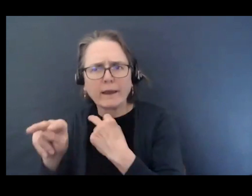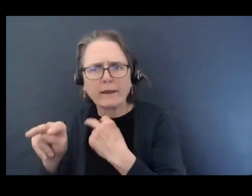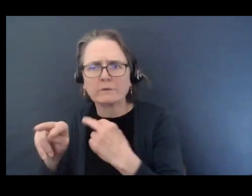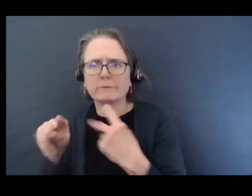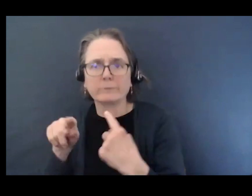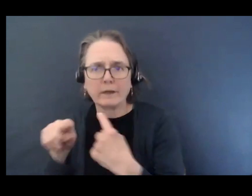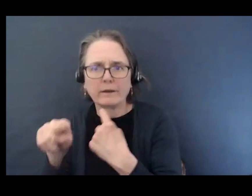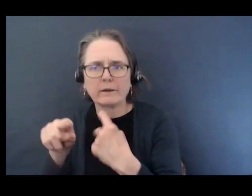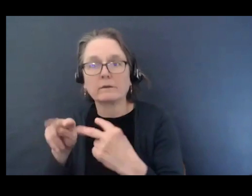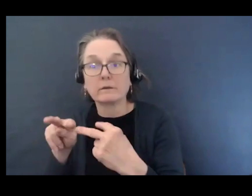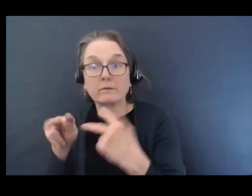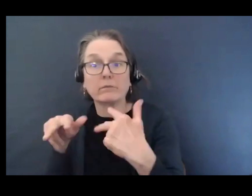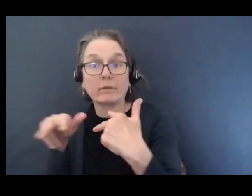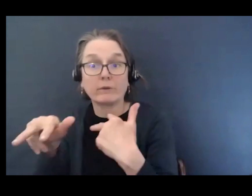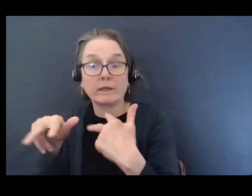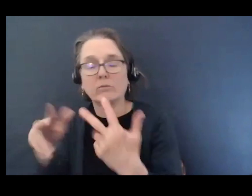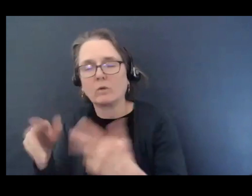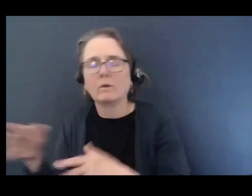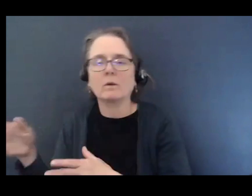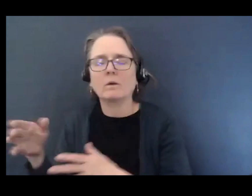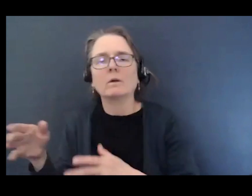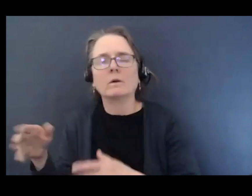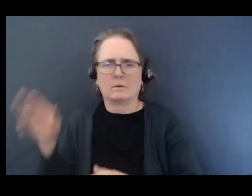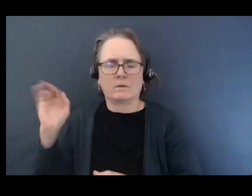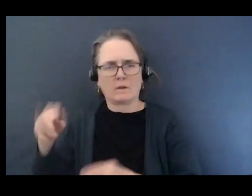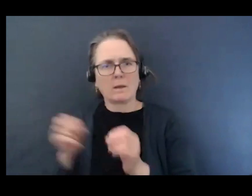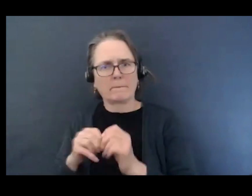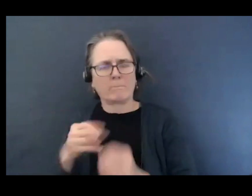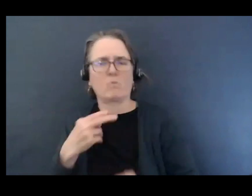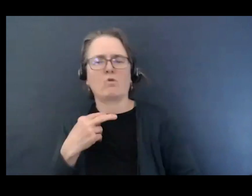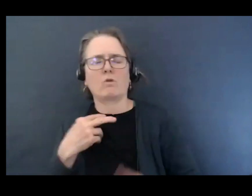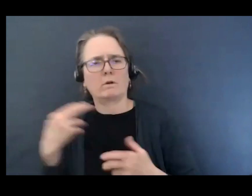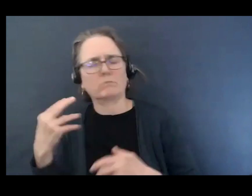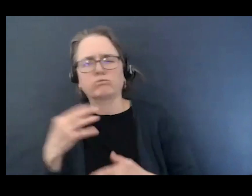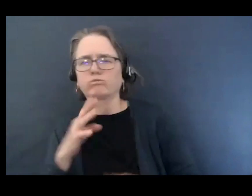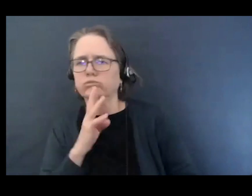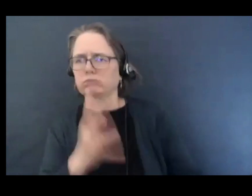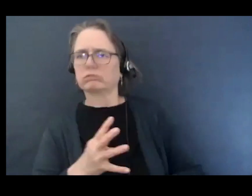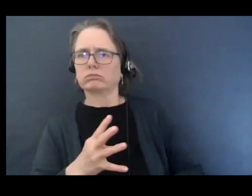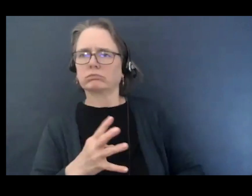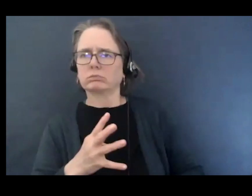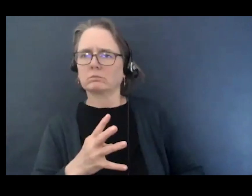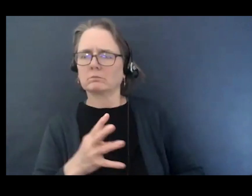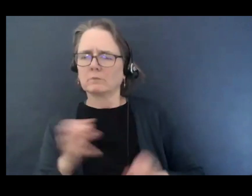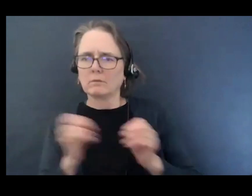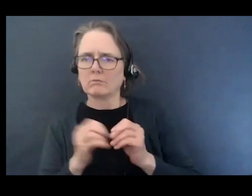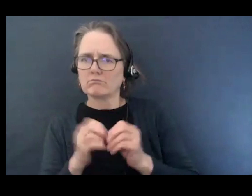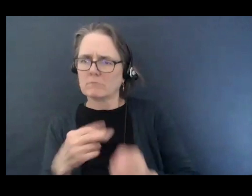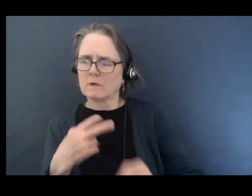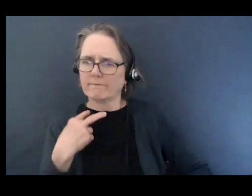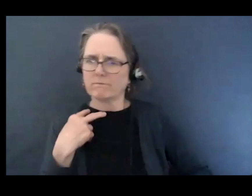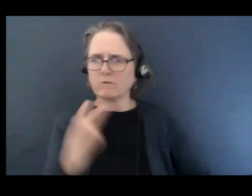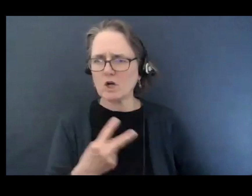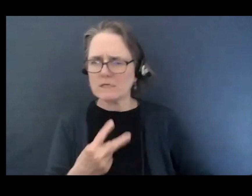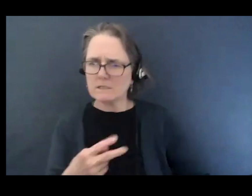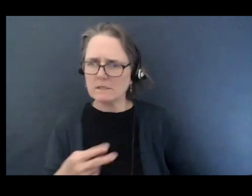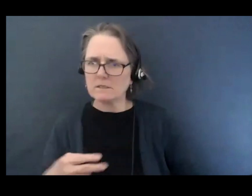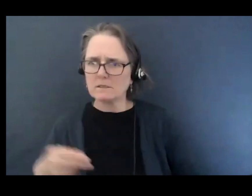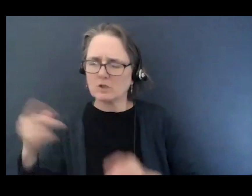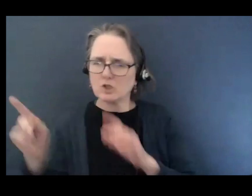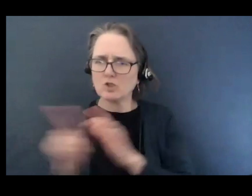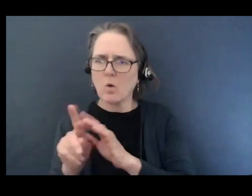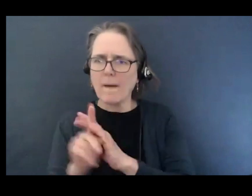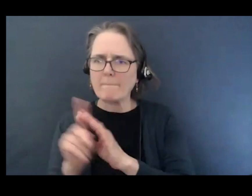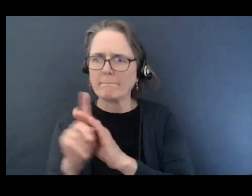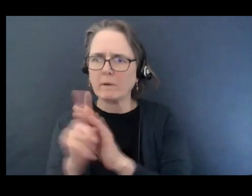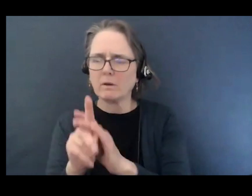think including the cars has value in that it is demonstrating that the people who are loudest are not actually the people who are